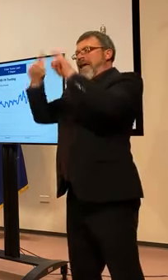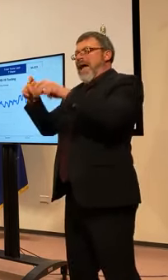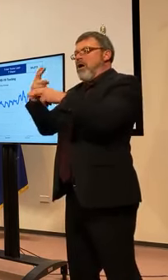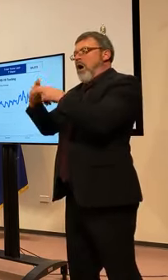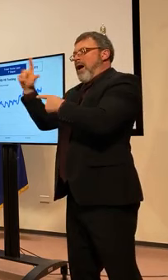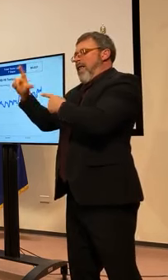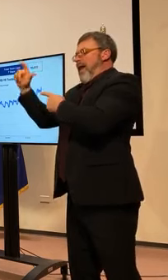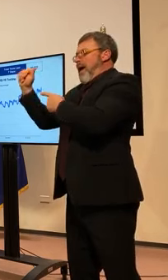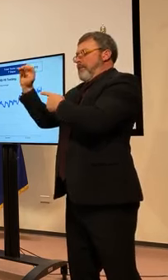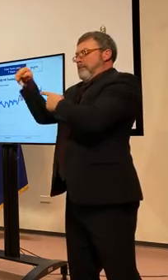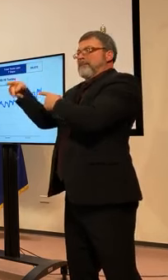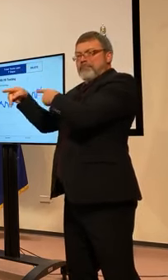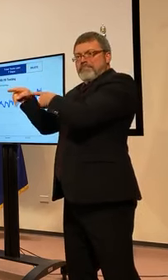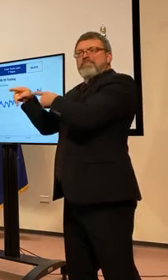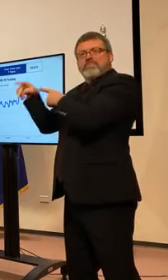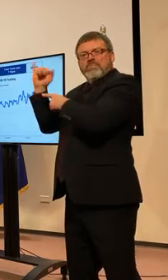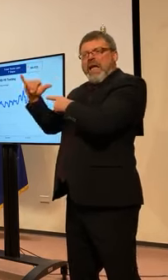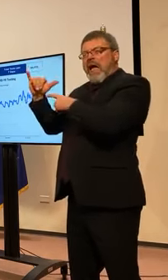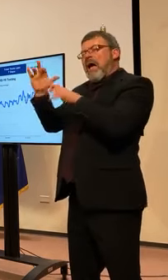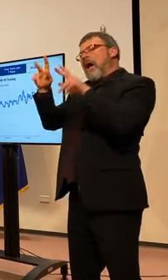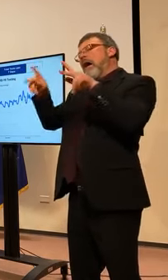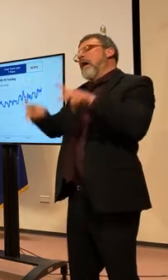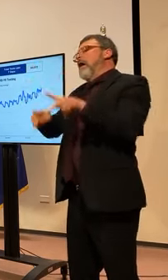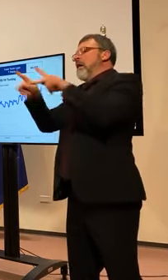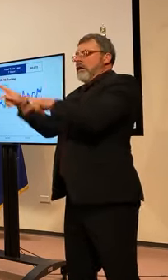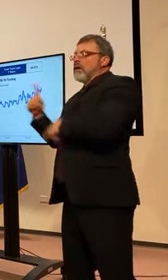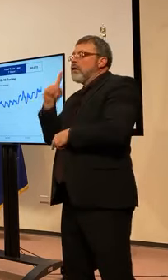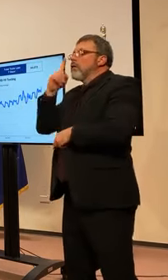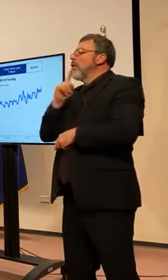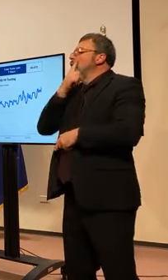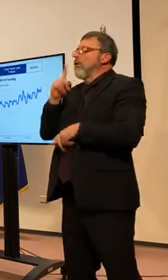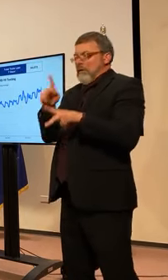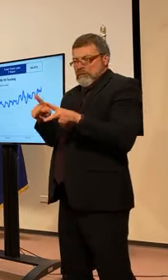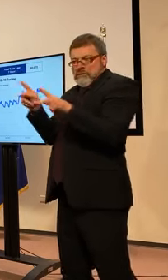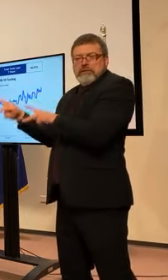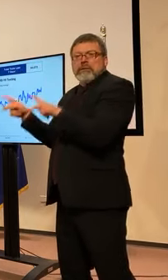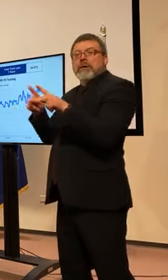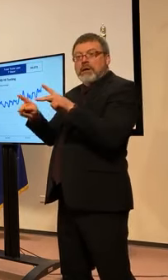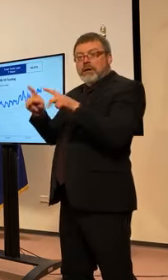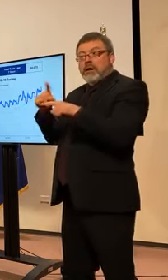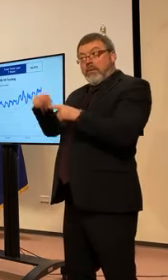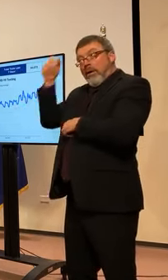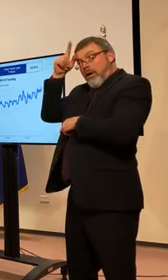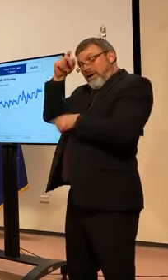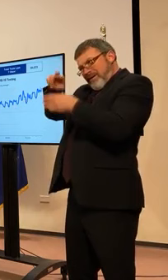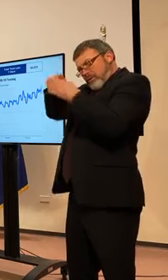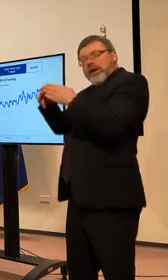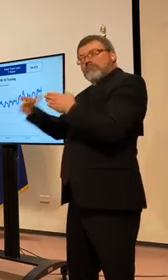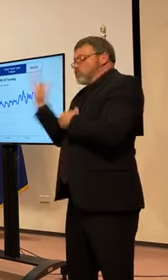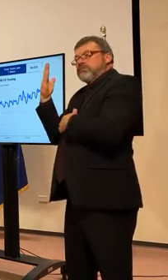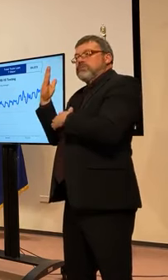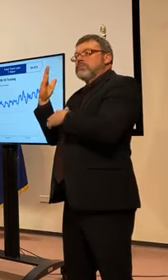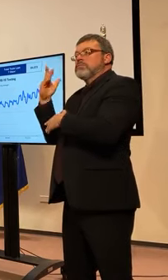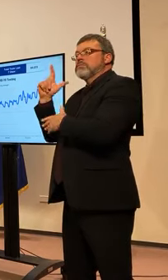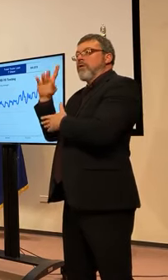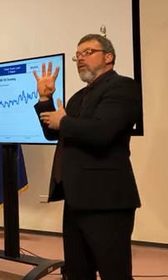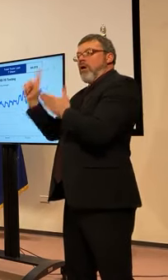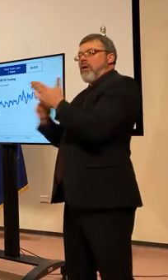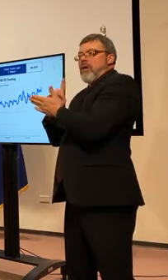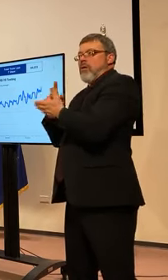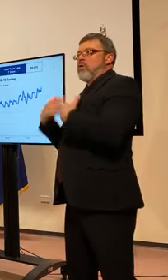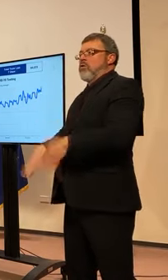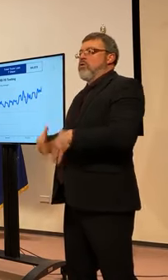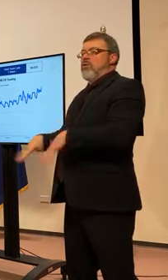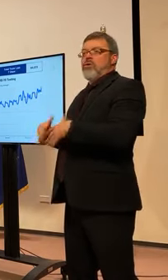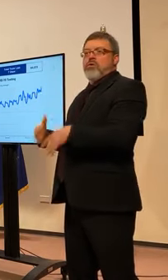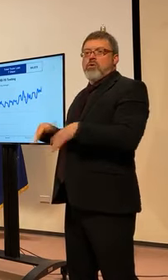the same accuracy as PCR tests, but have a quicker turnaround time. As I mentioned last